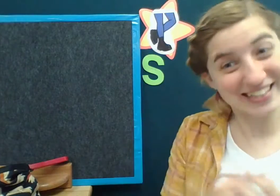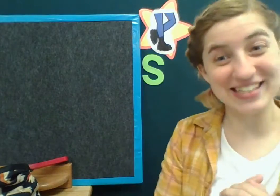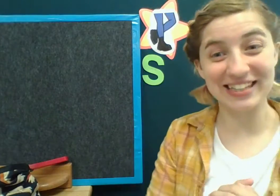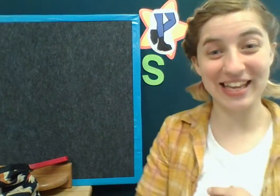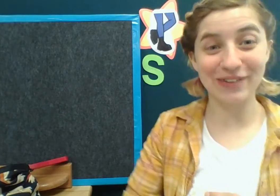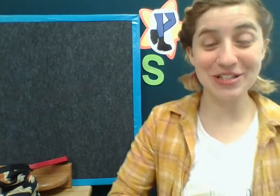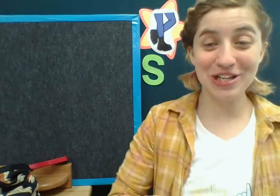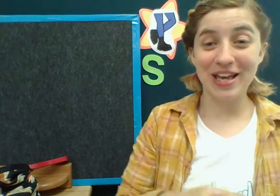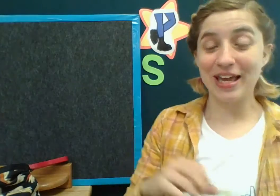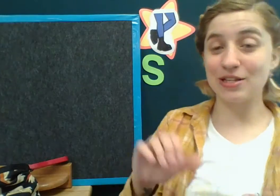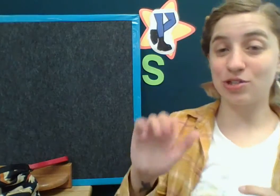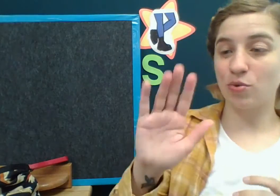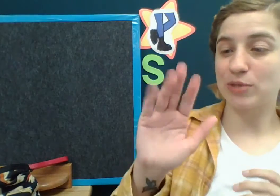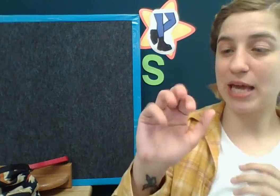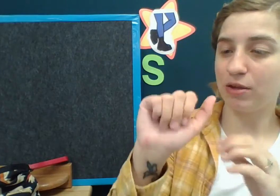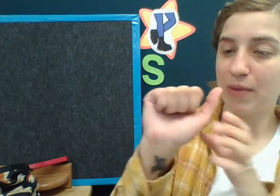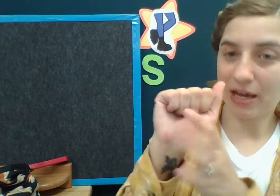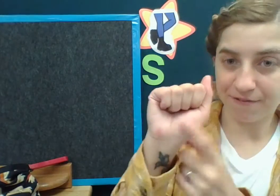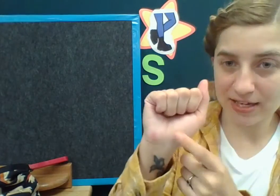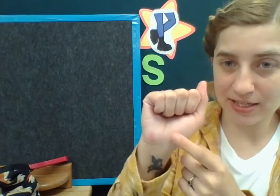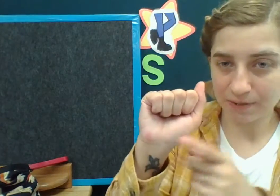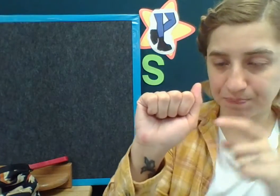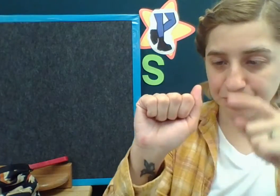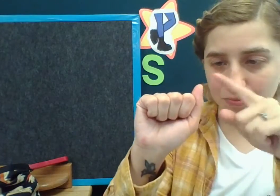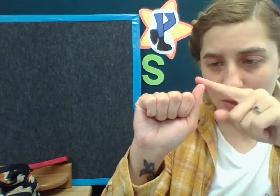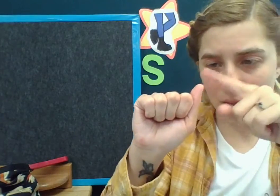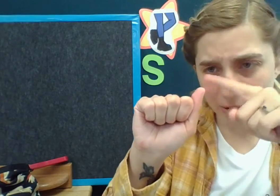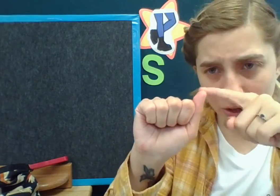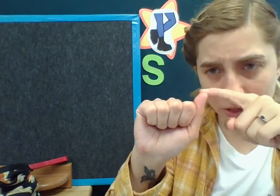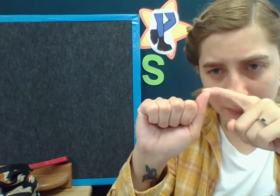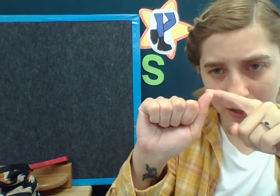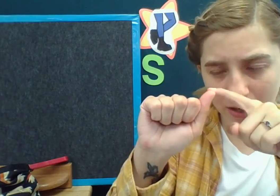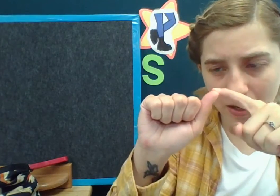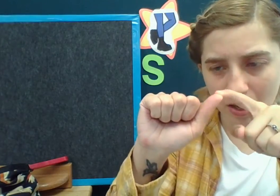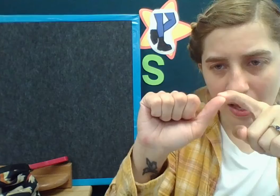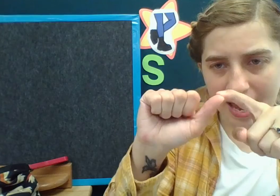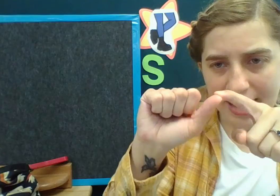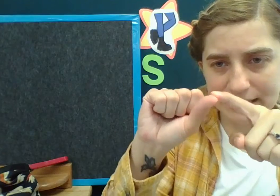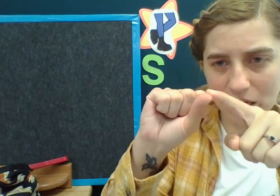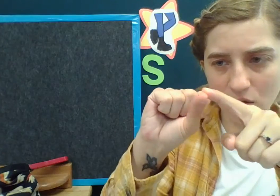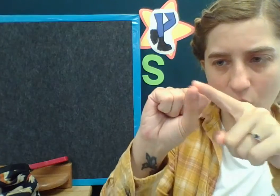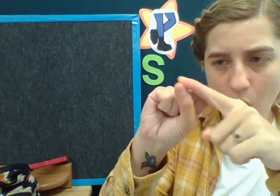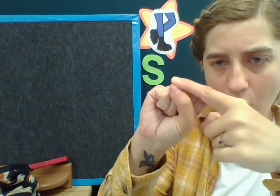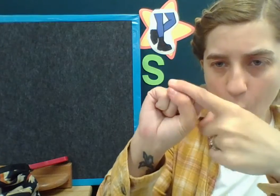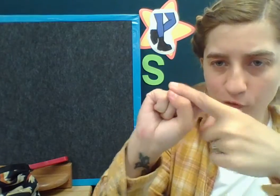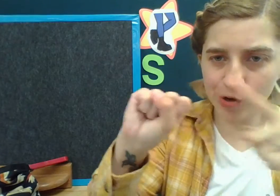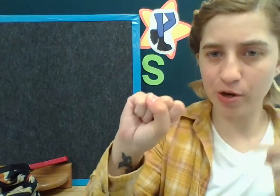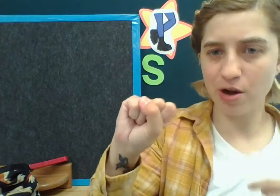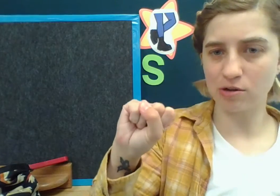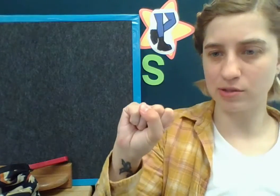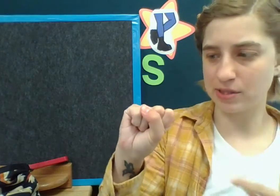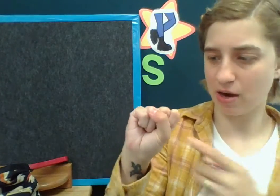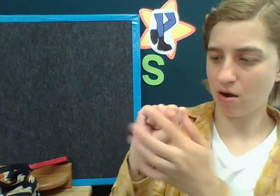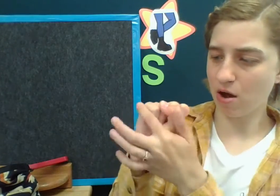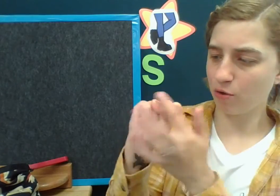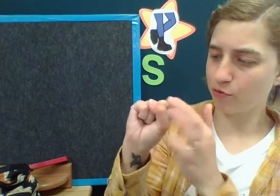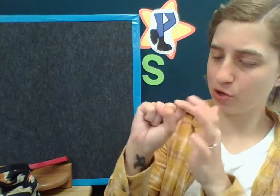in sign language is you make a fist, but your thumb here, it has to go over your knuckles there, all over your